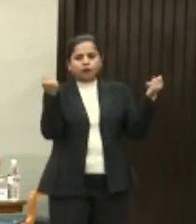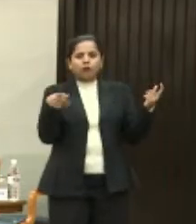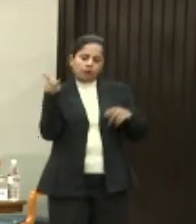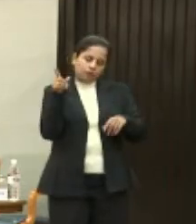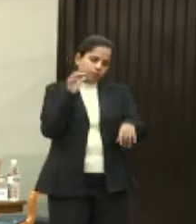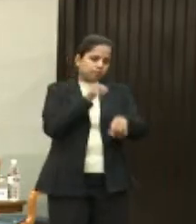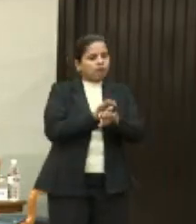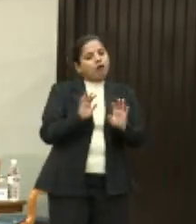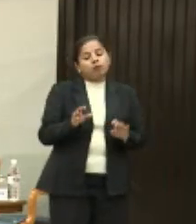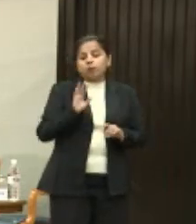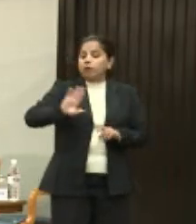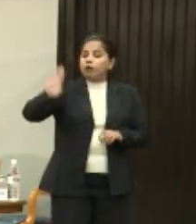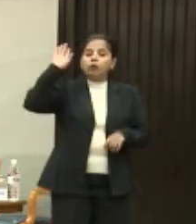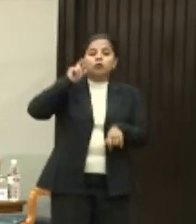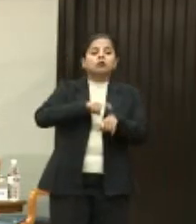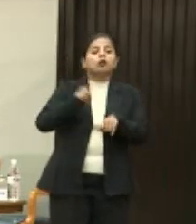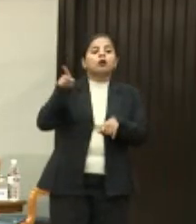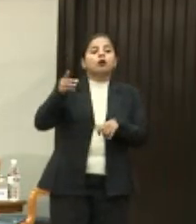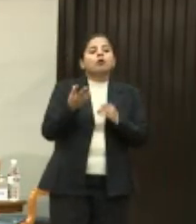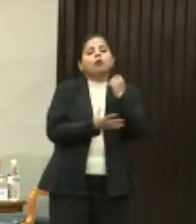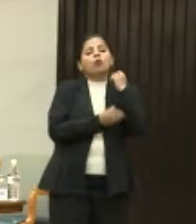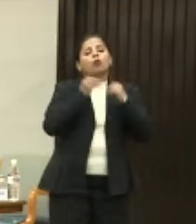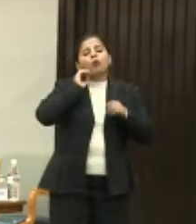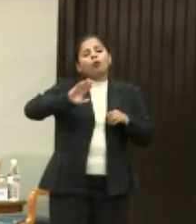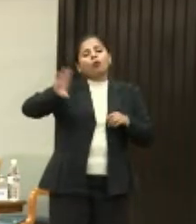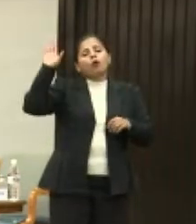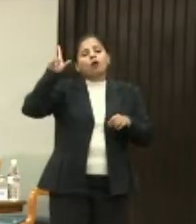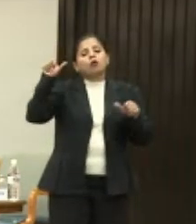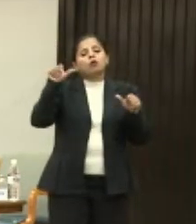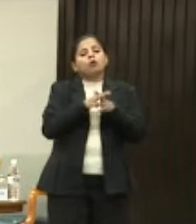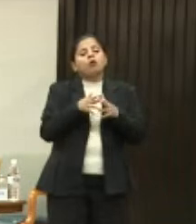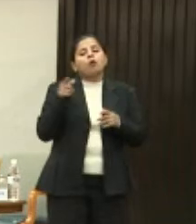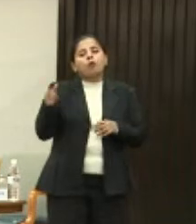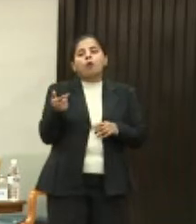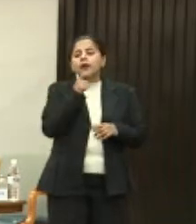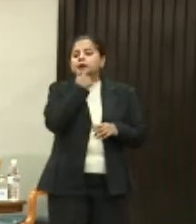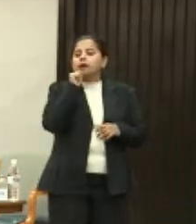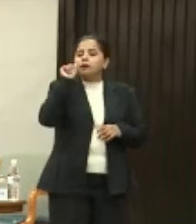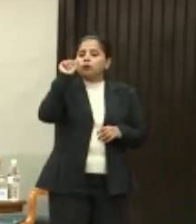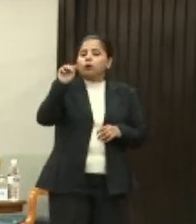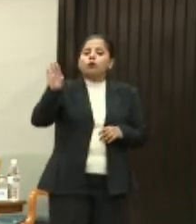to the time of the poor laws in England, many, many years ago.